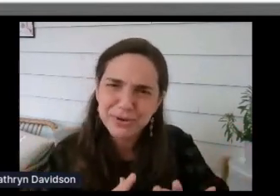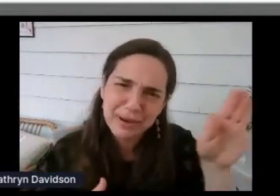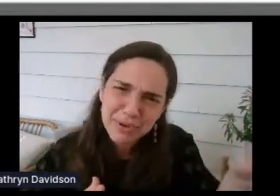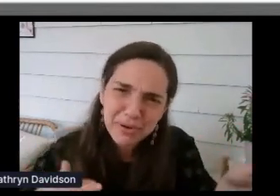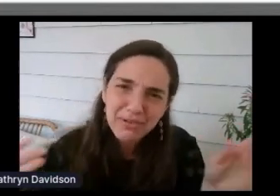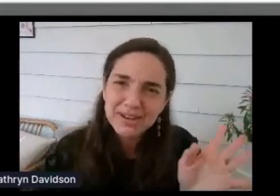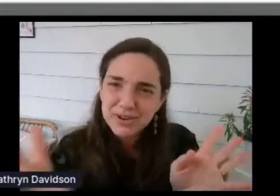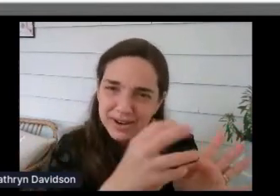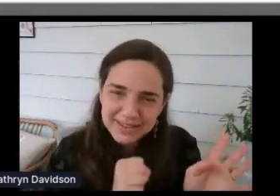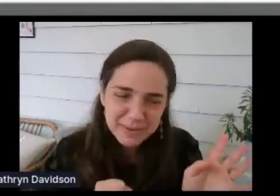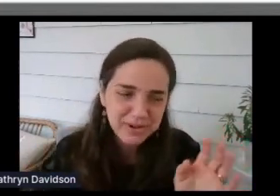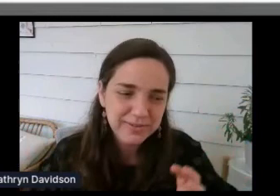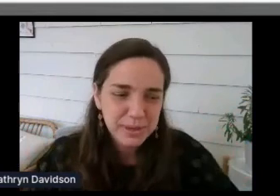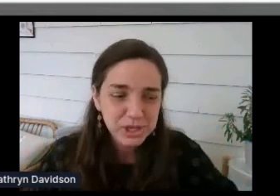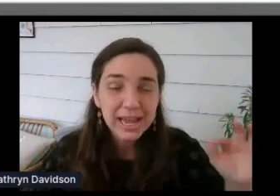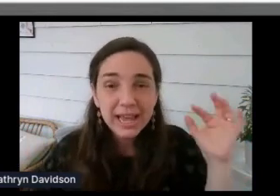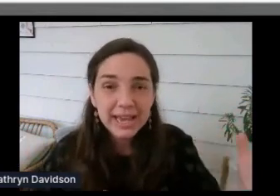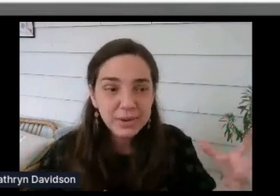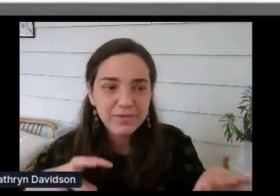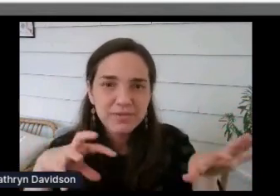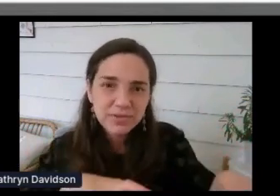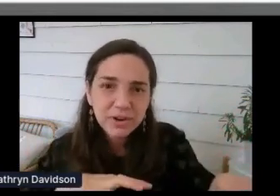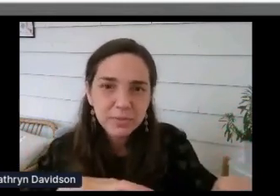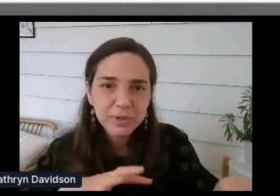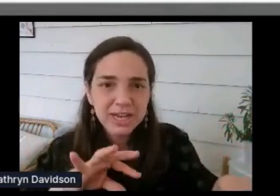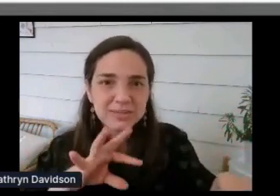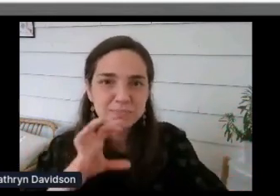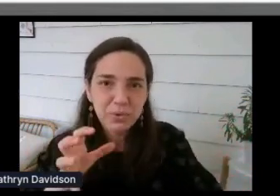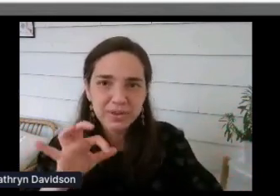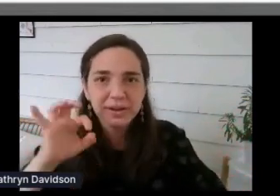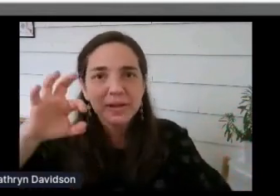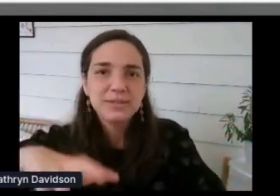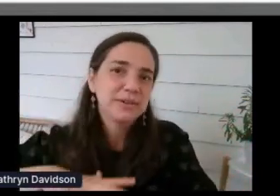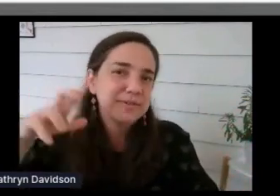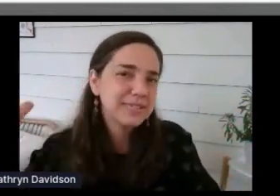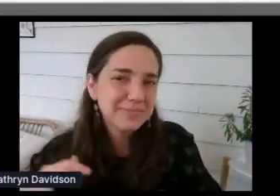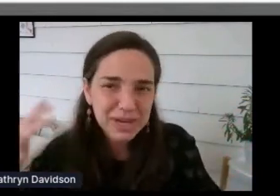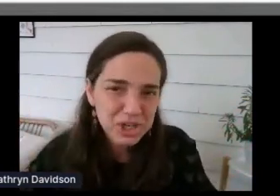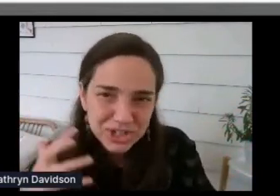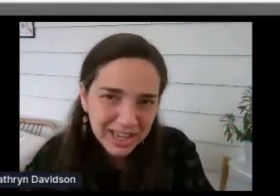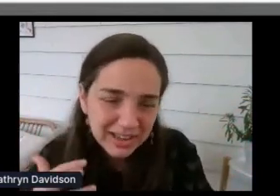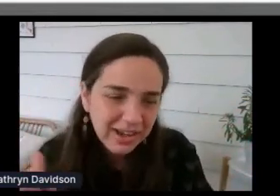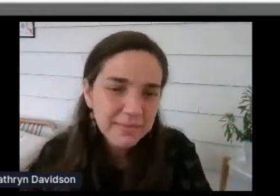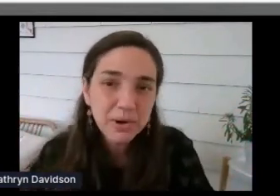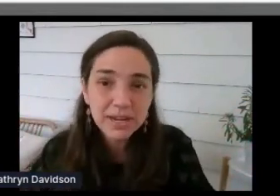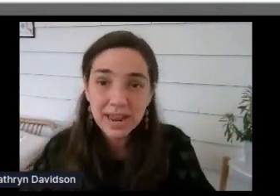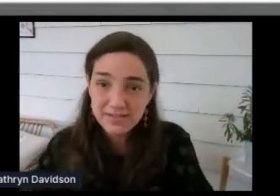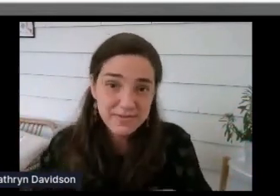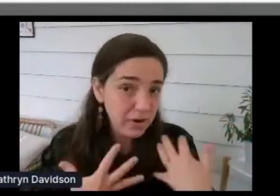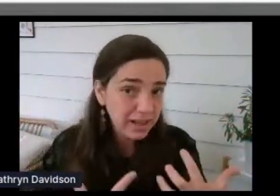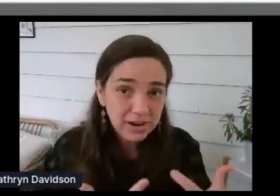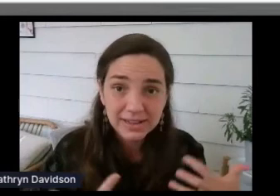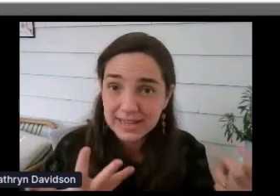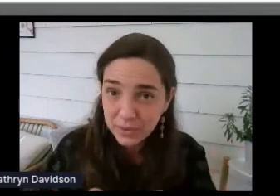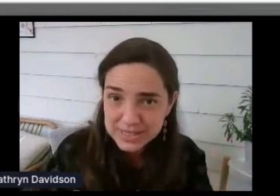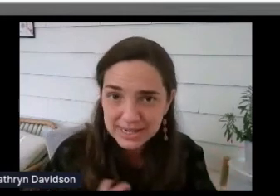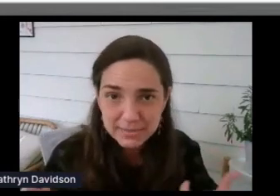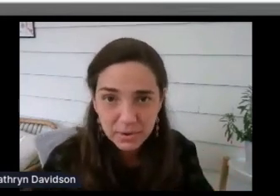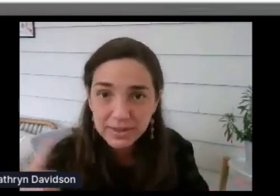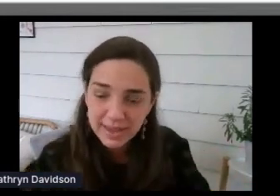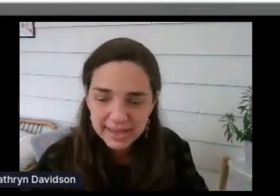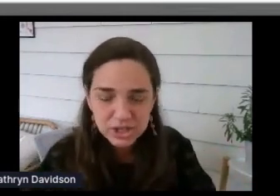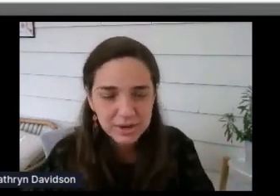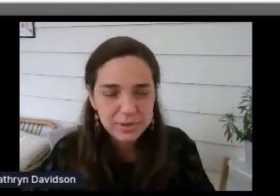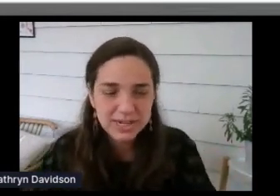showed you before, like pronoun integrating the spatial information. Here you have a verb which has both a sort of spatial analog component and a very clearly